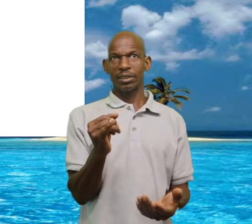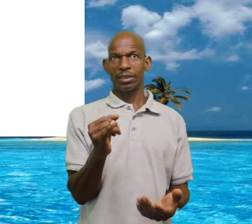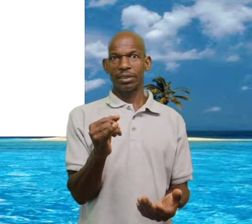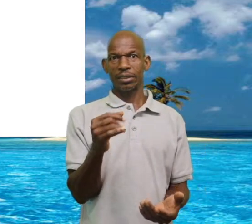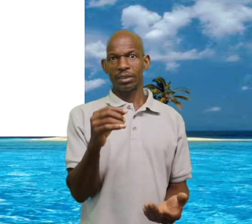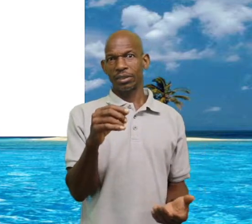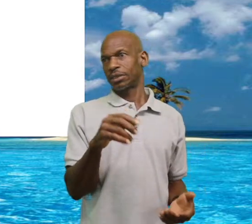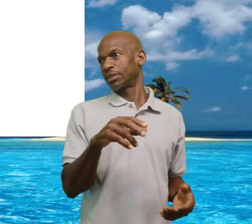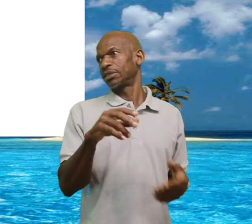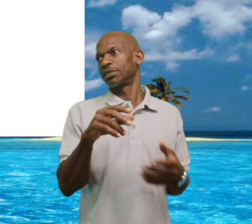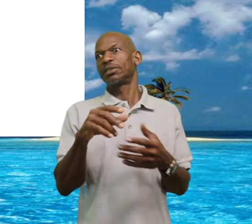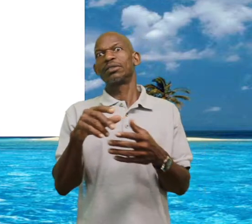something